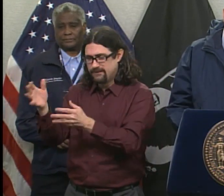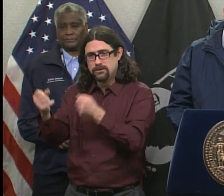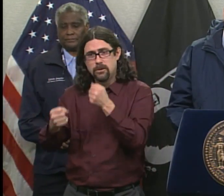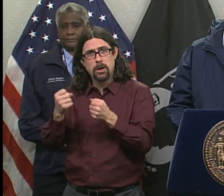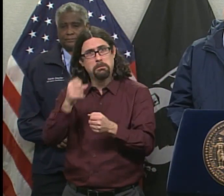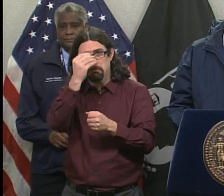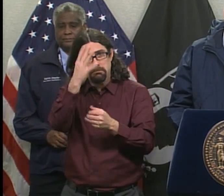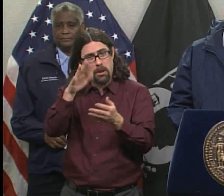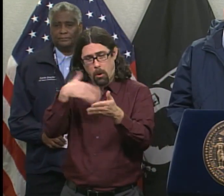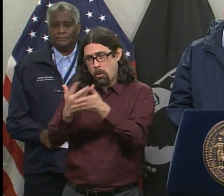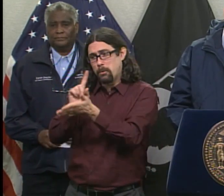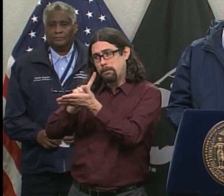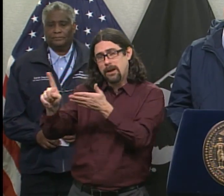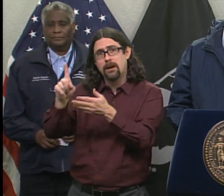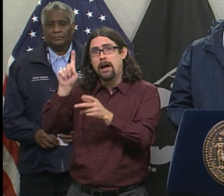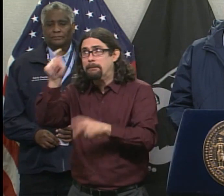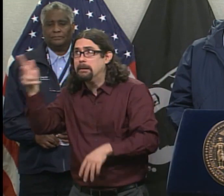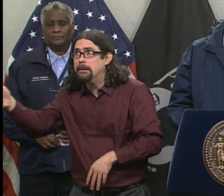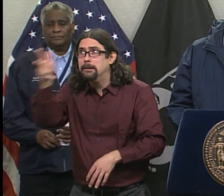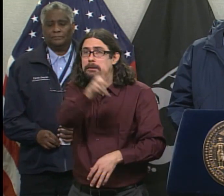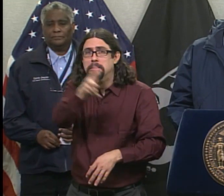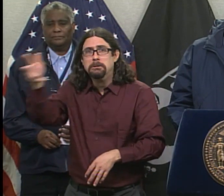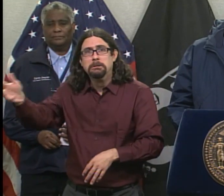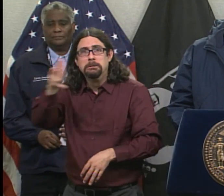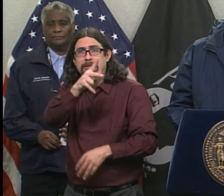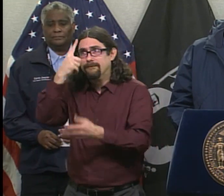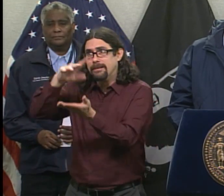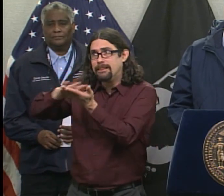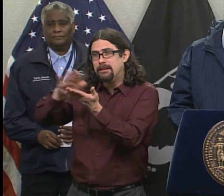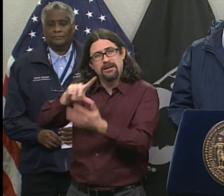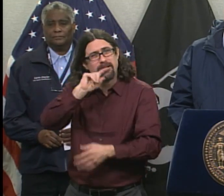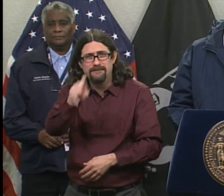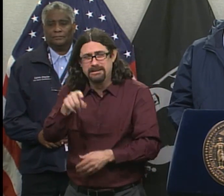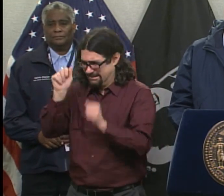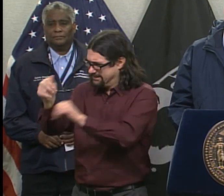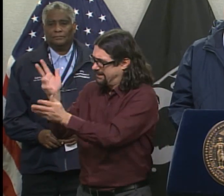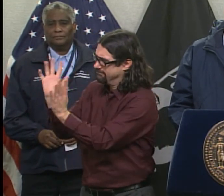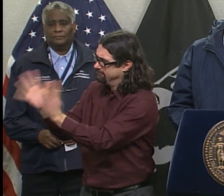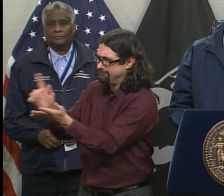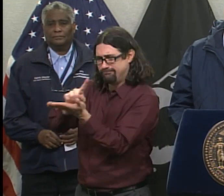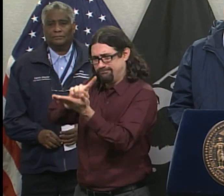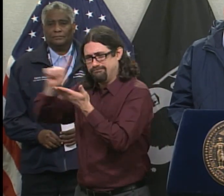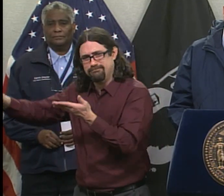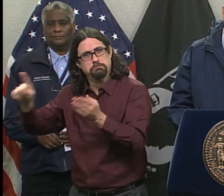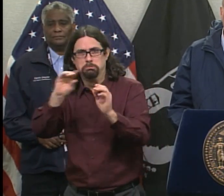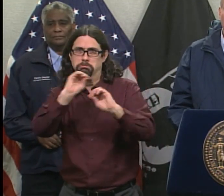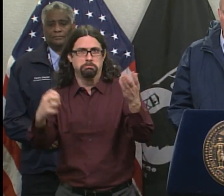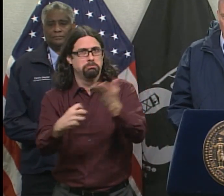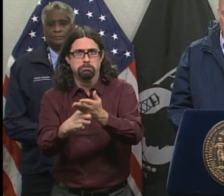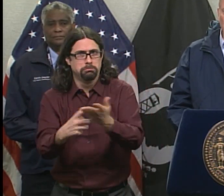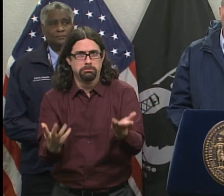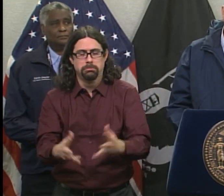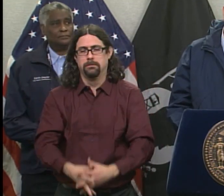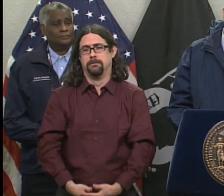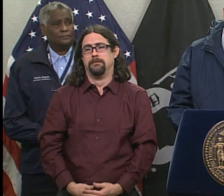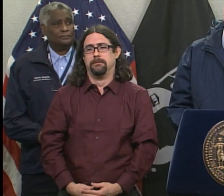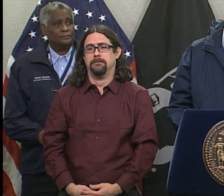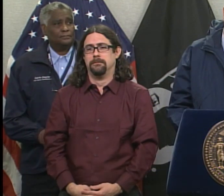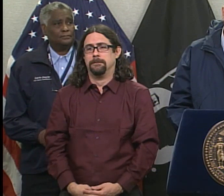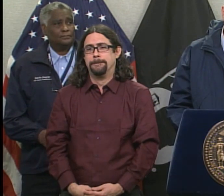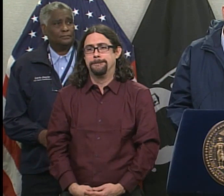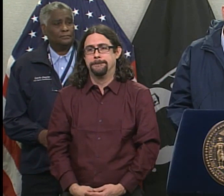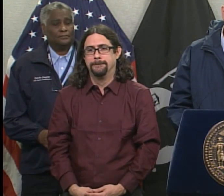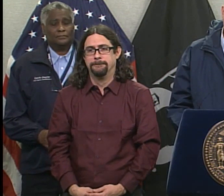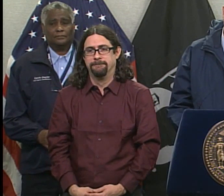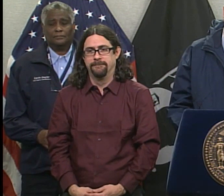mass transit and other ways. But if we do this right, we can clear out Queens today. But unfortunately, if everyone tries to move their